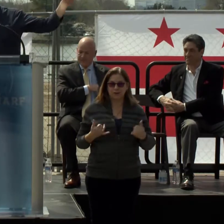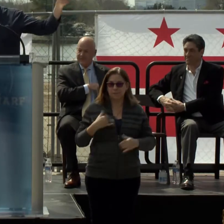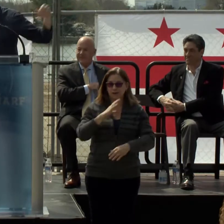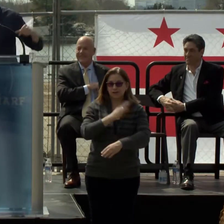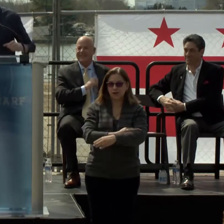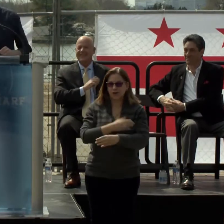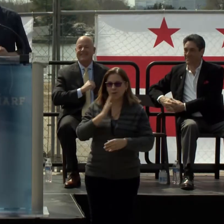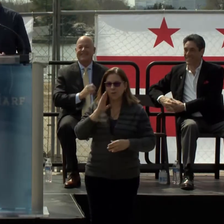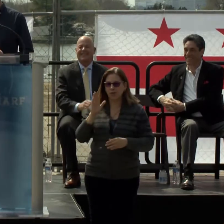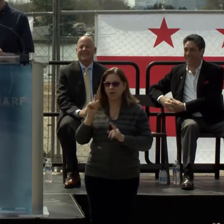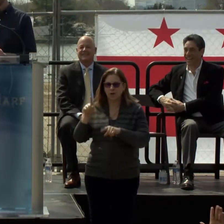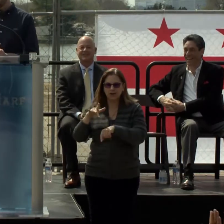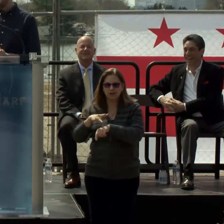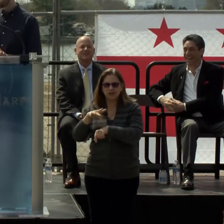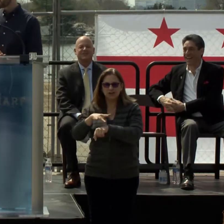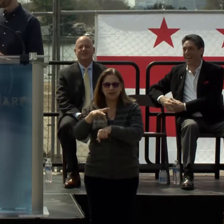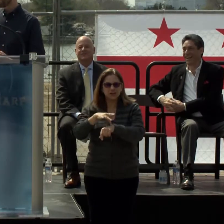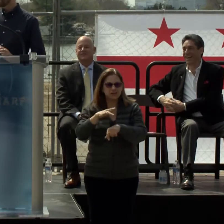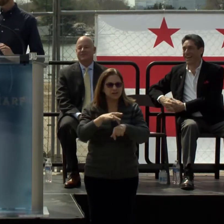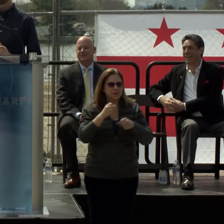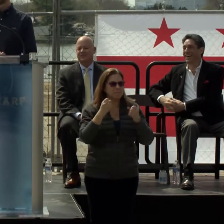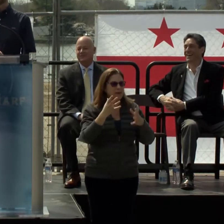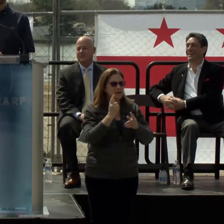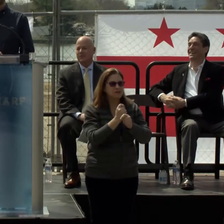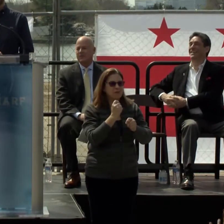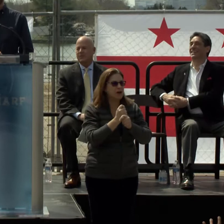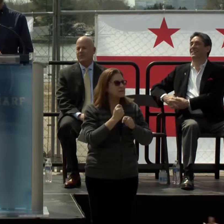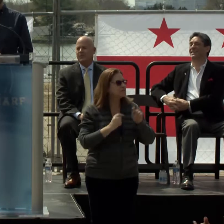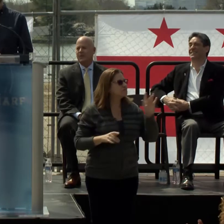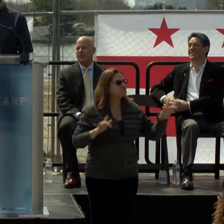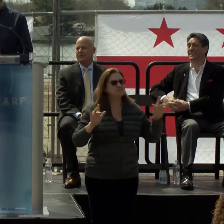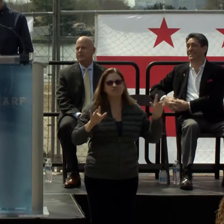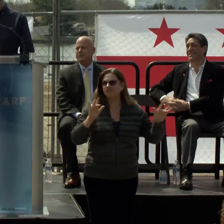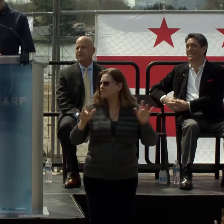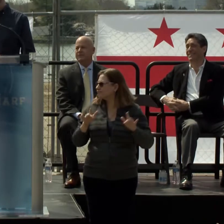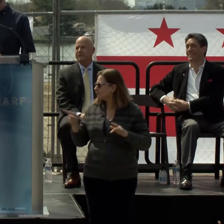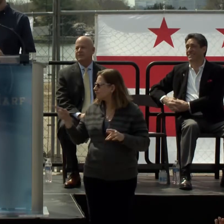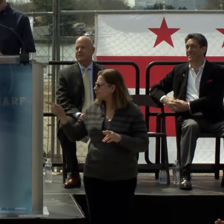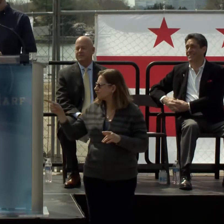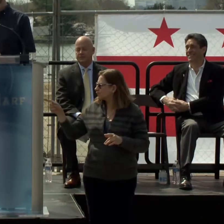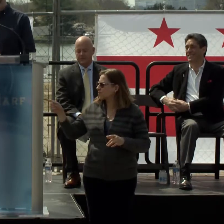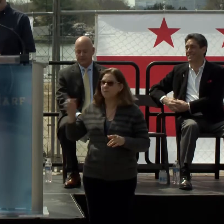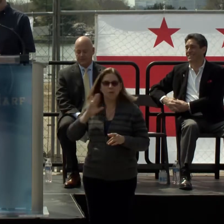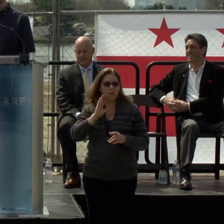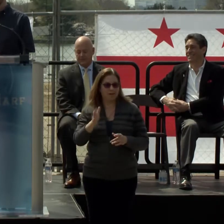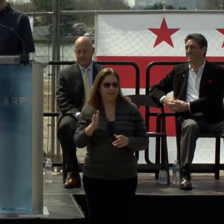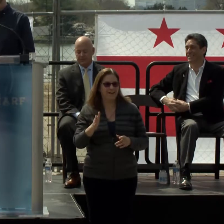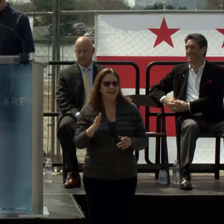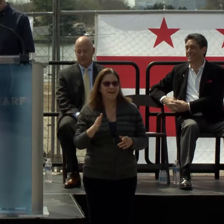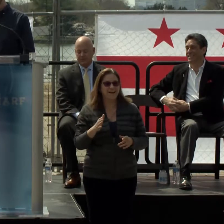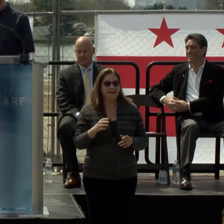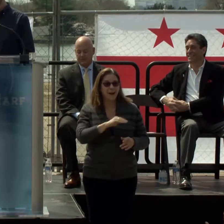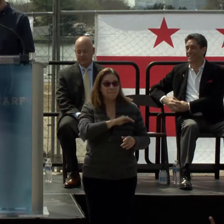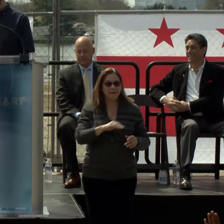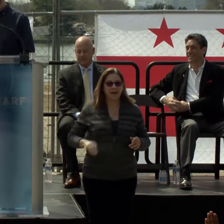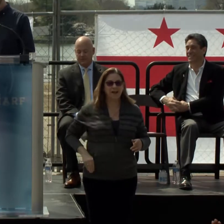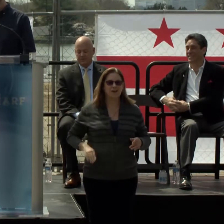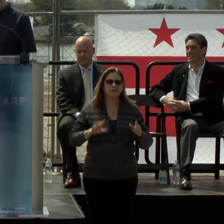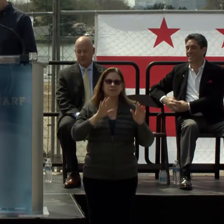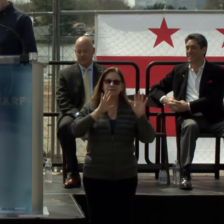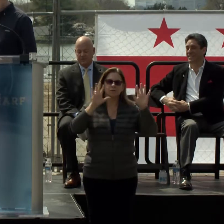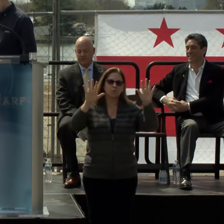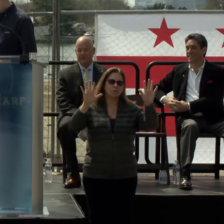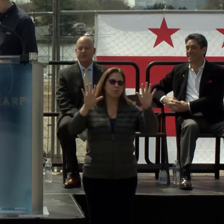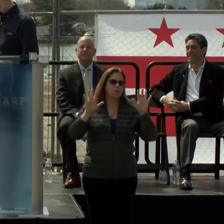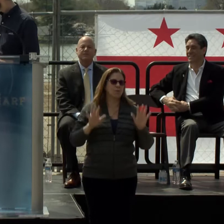as many trucks as possible in just a little bit as well, but it's very grateful. And I just got to say as well, Mayor, you've been fantastic and appreciate your work on